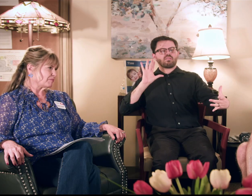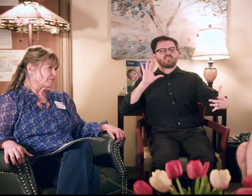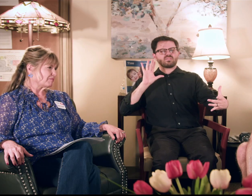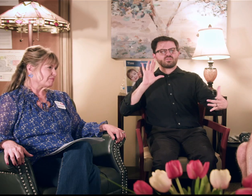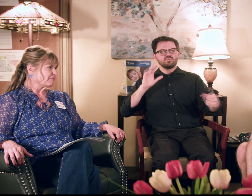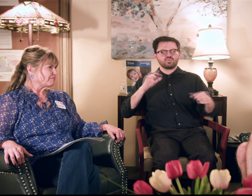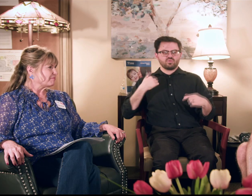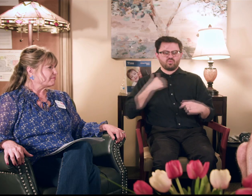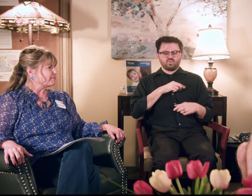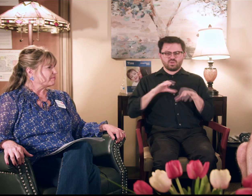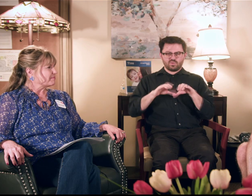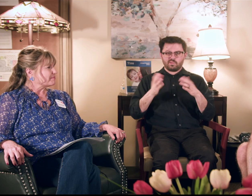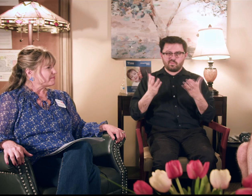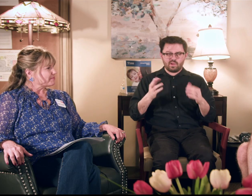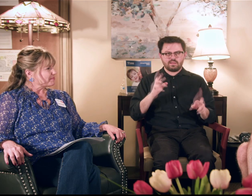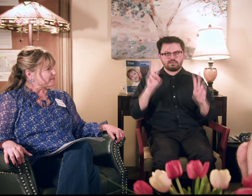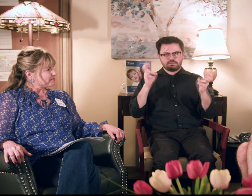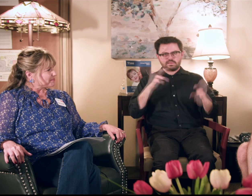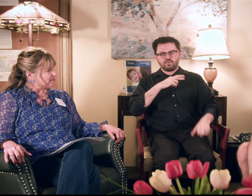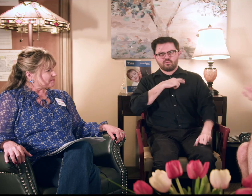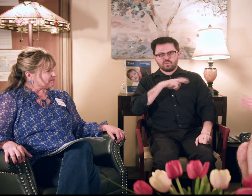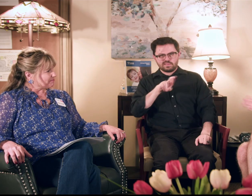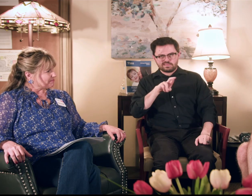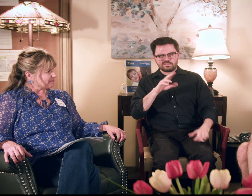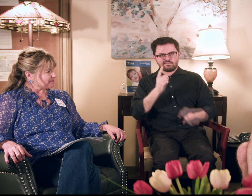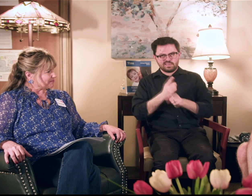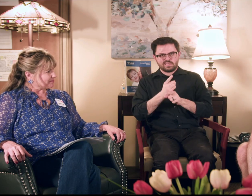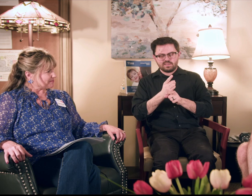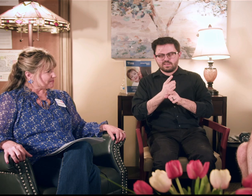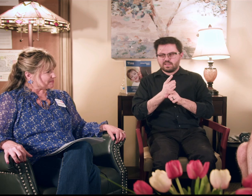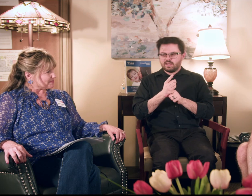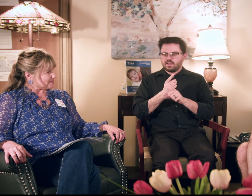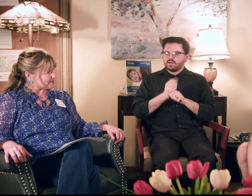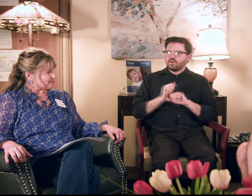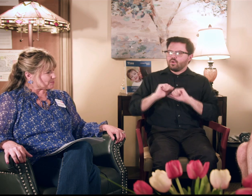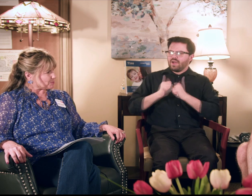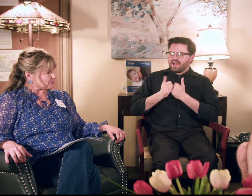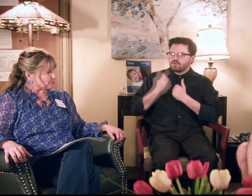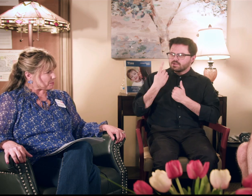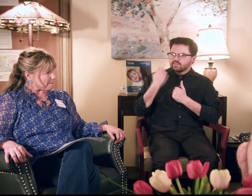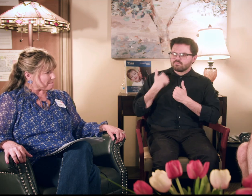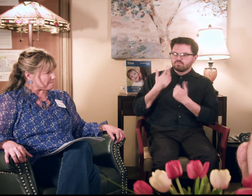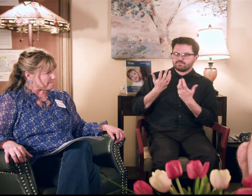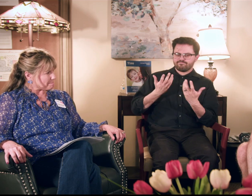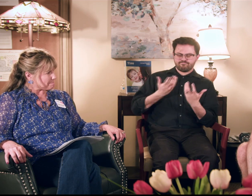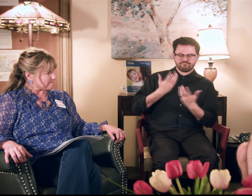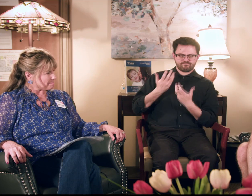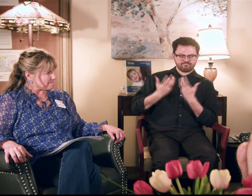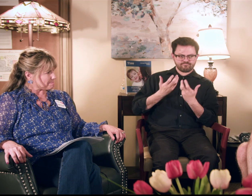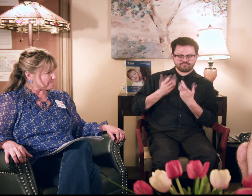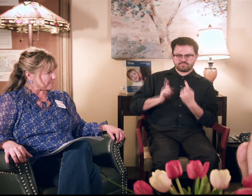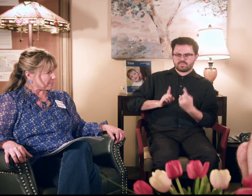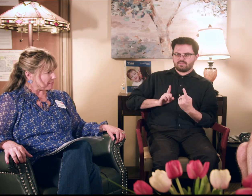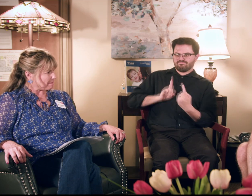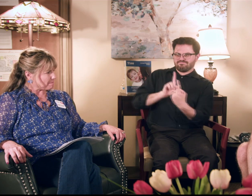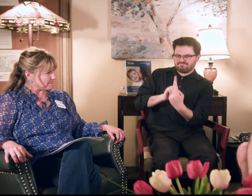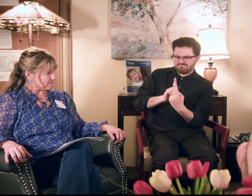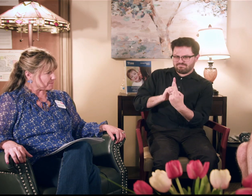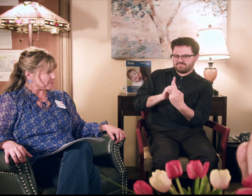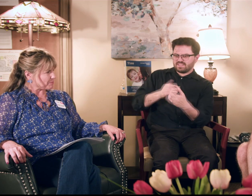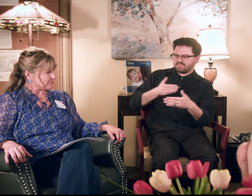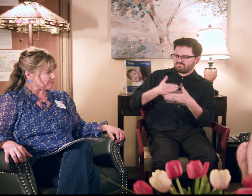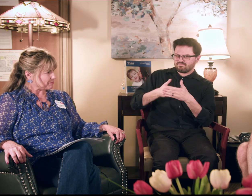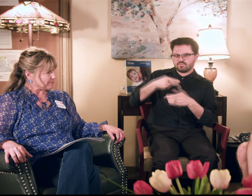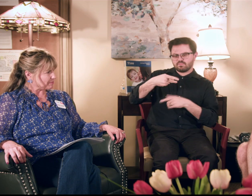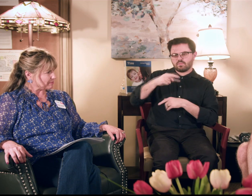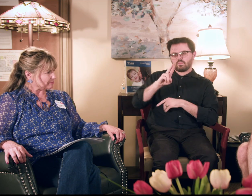We're all that stuff. So how does somebody get proximate, right? How could people in our faith community, their friends, people